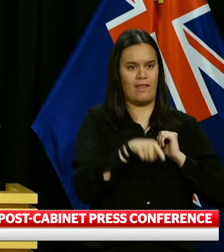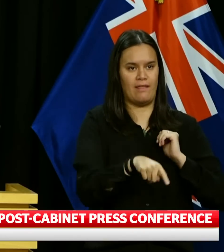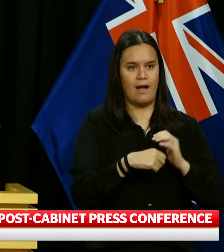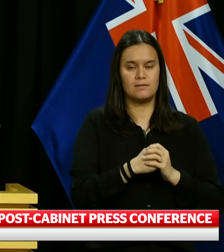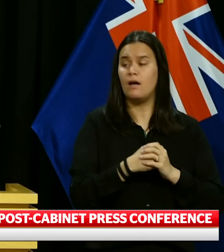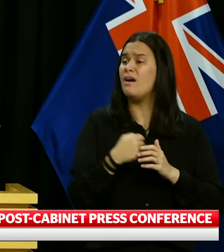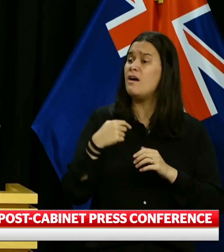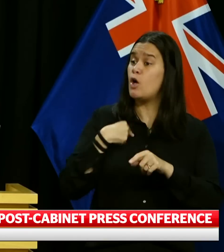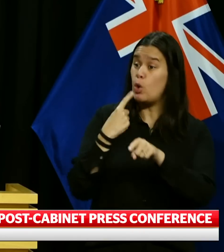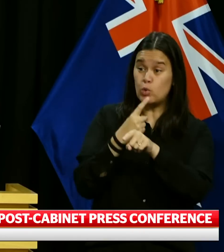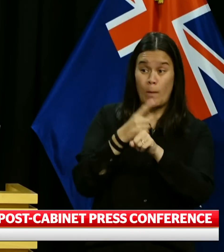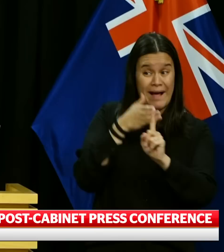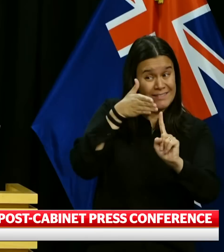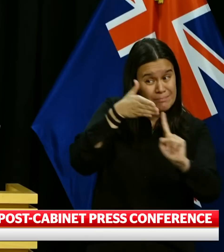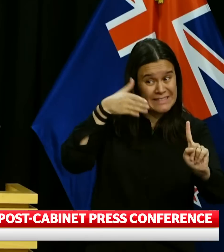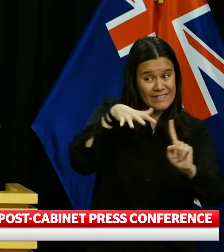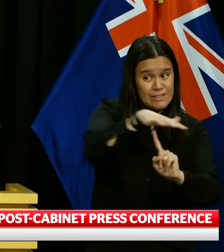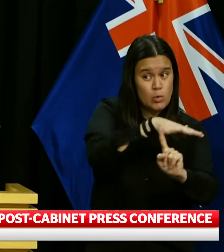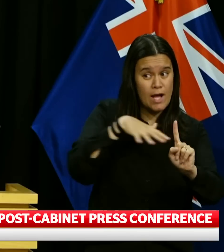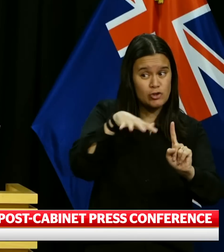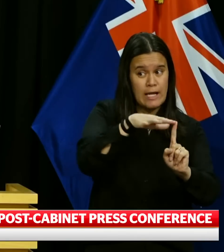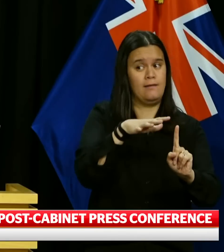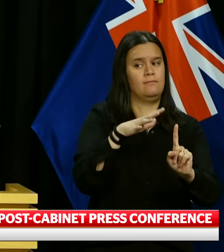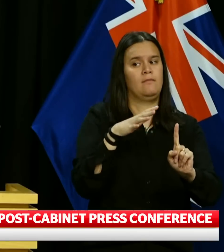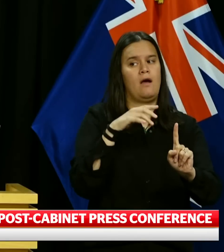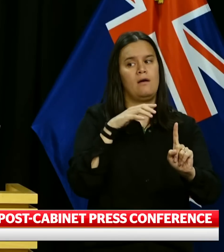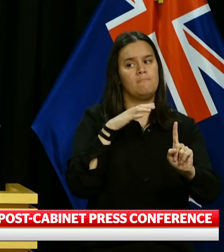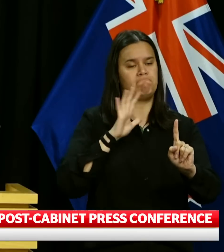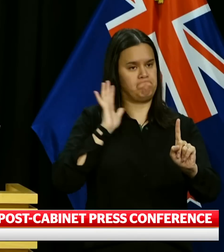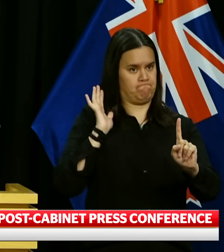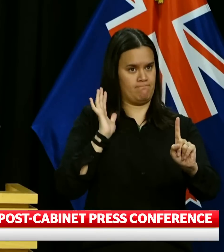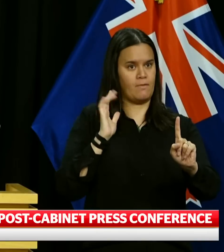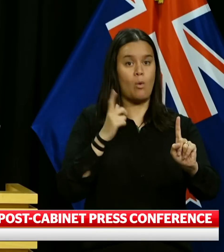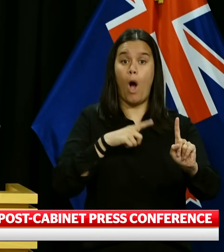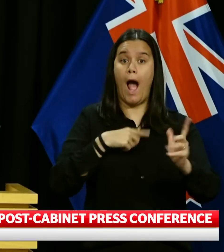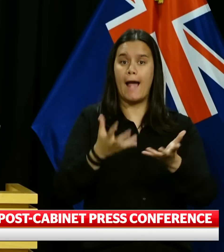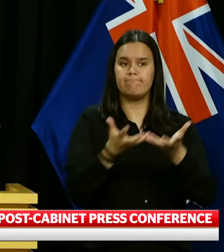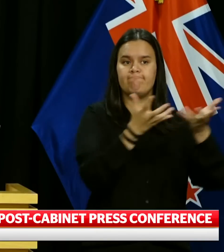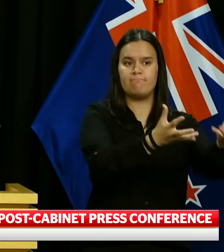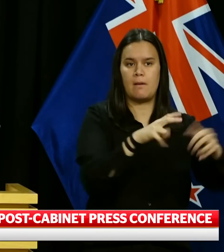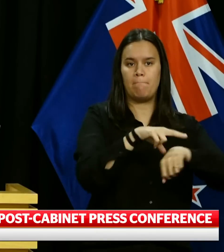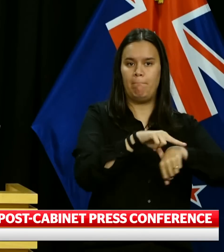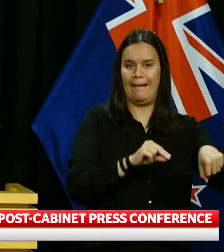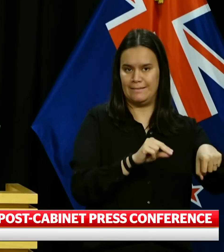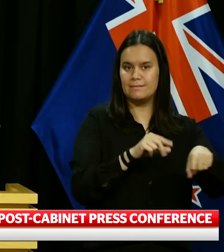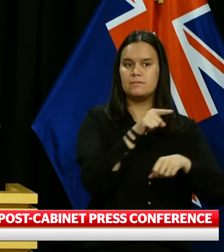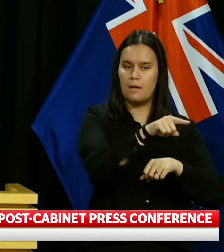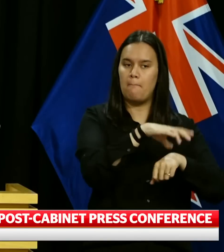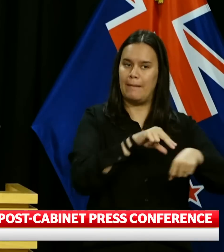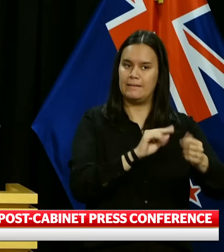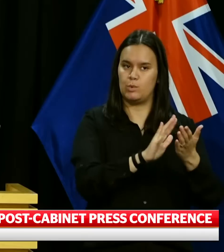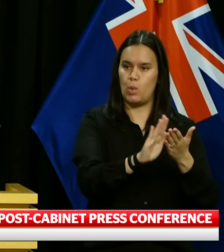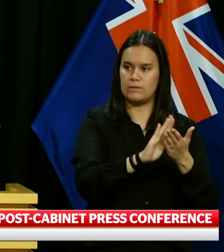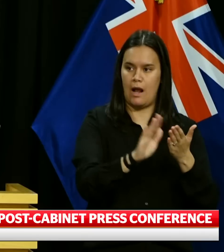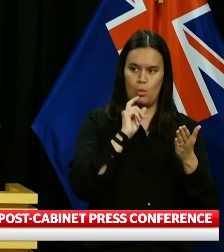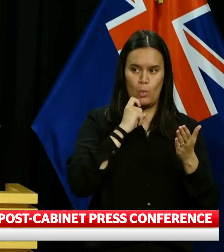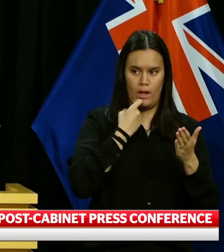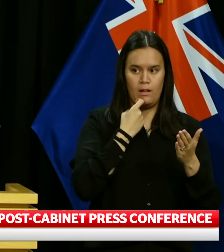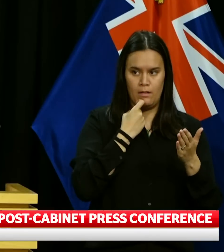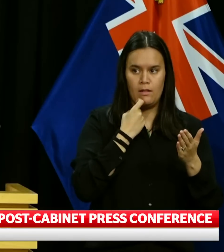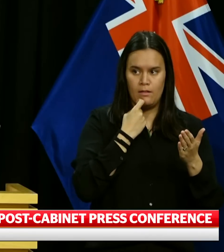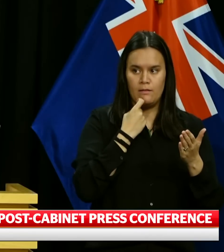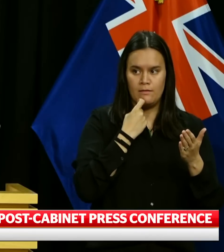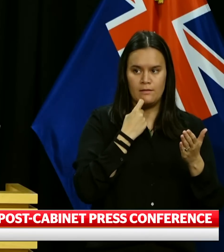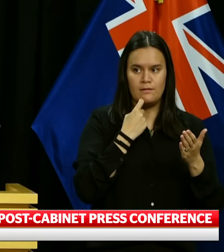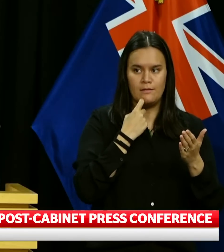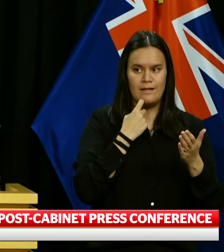my understanding is that now sits with the police and they'll be investigating. Video footage has been sent to them. And again, as we've canvassed in the